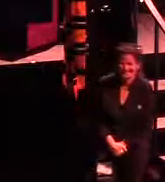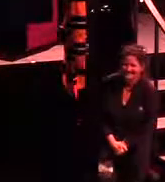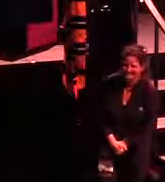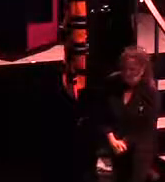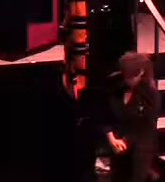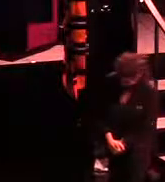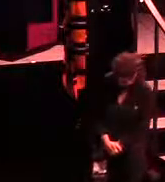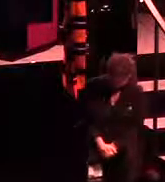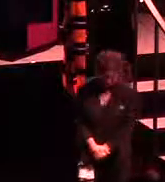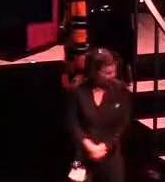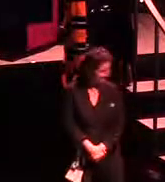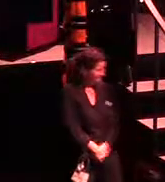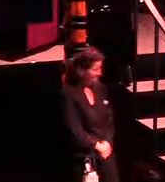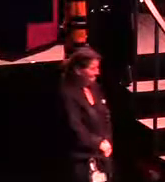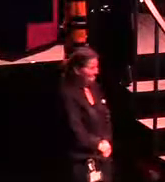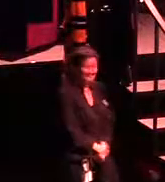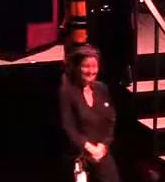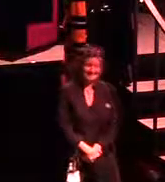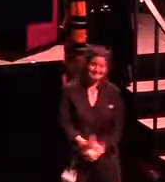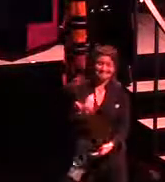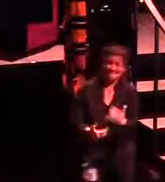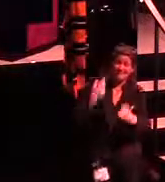Biscuit. Never given it any thought before.